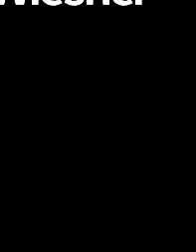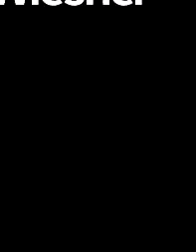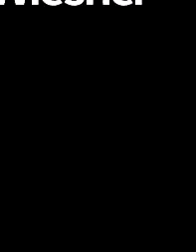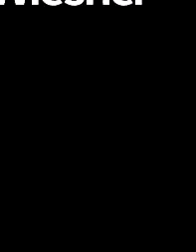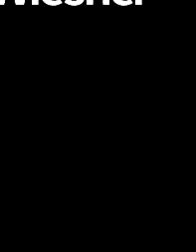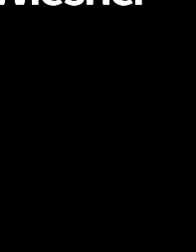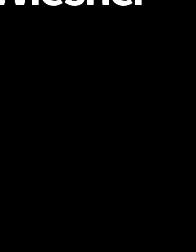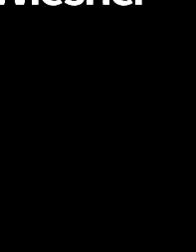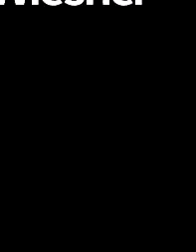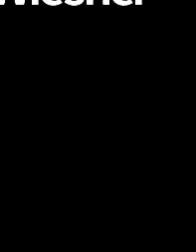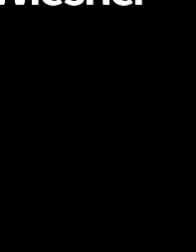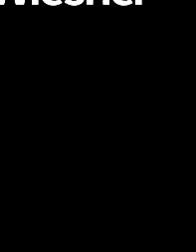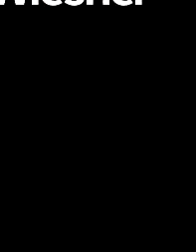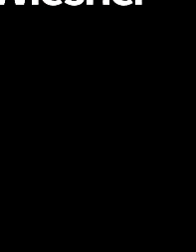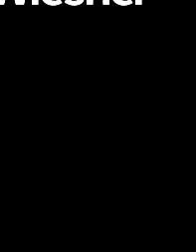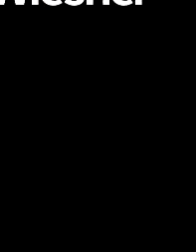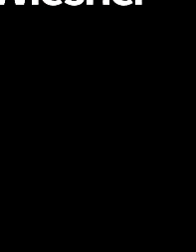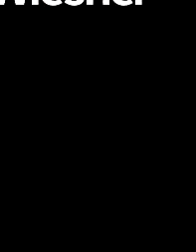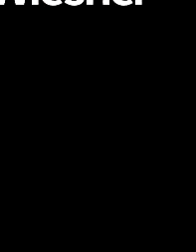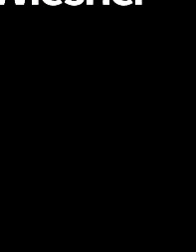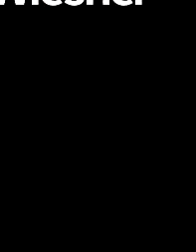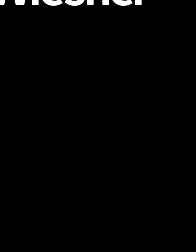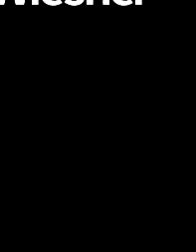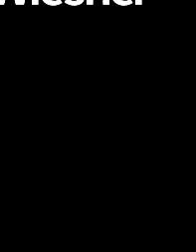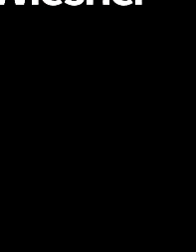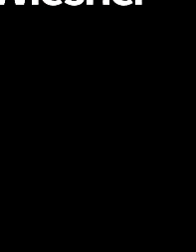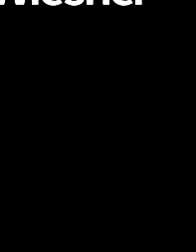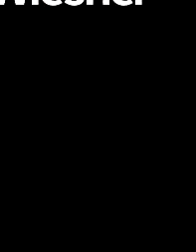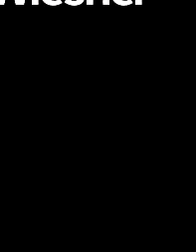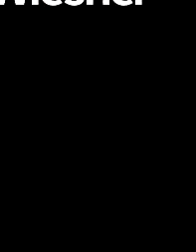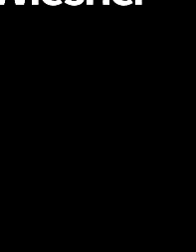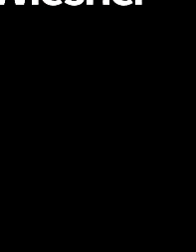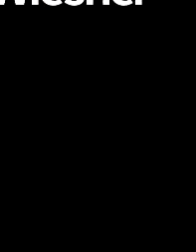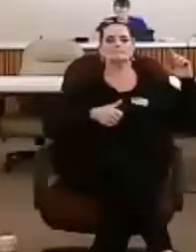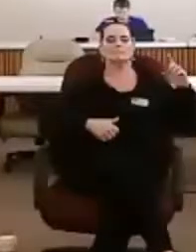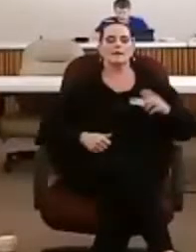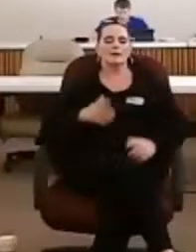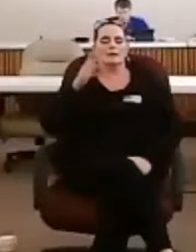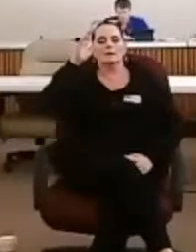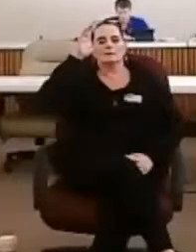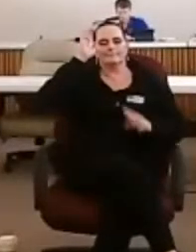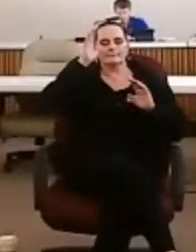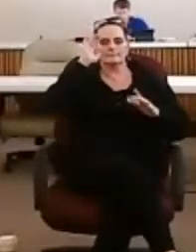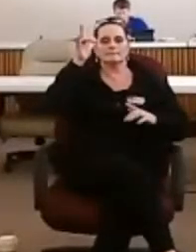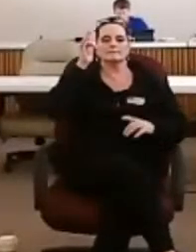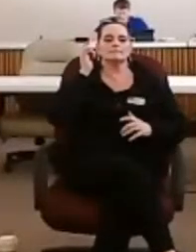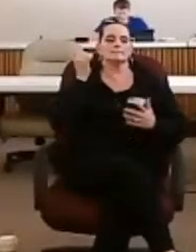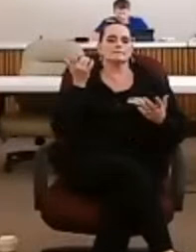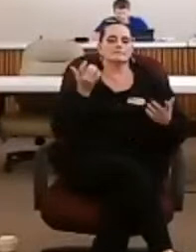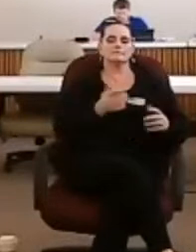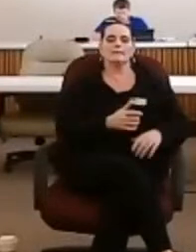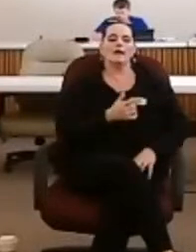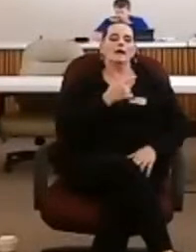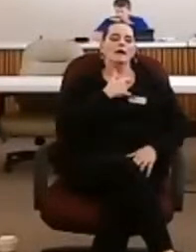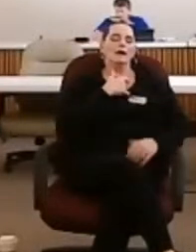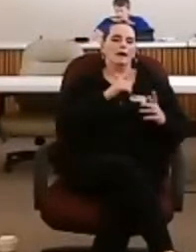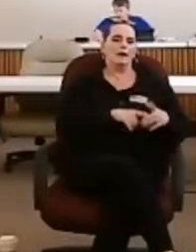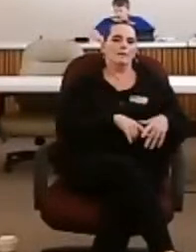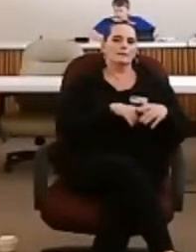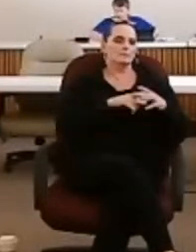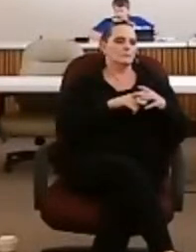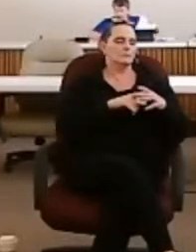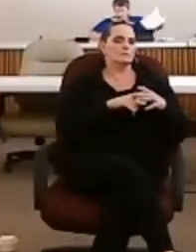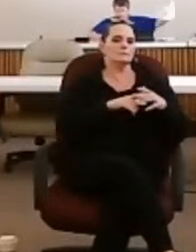All right, and we're back. All right. Good evening. I'd like to call